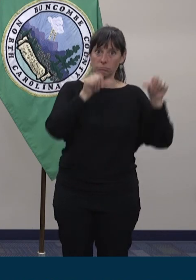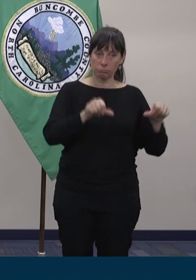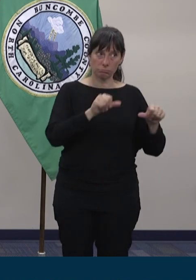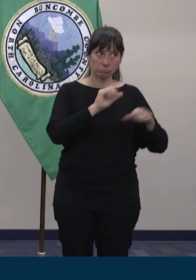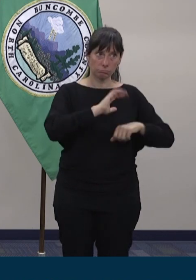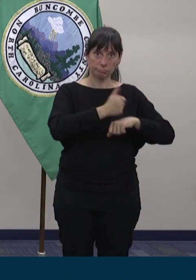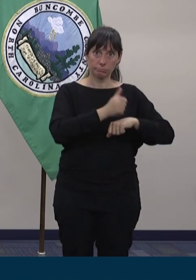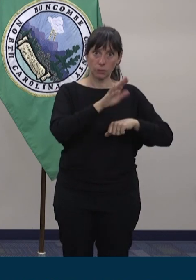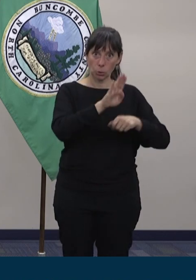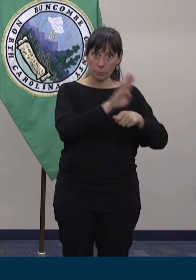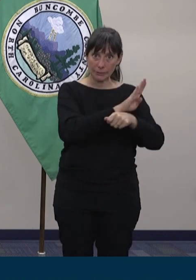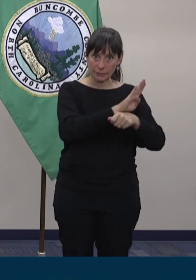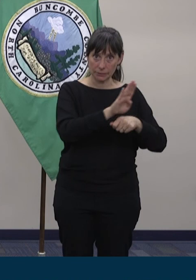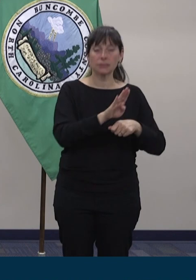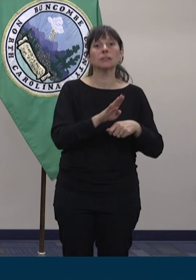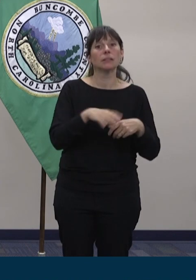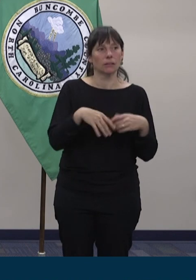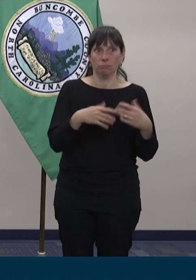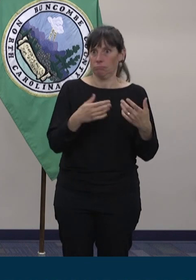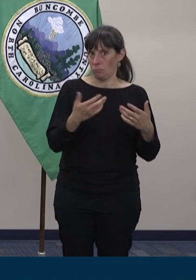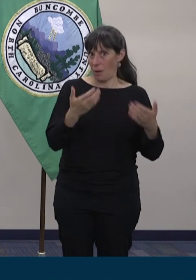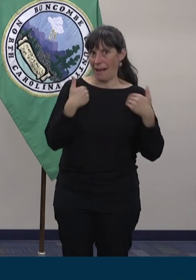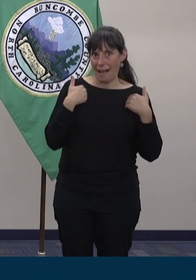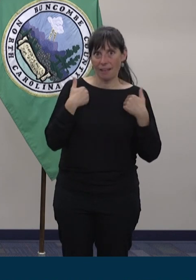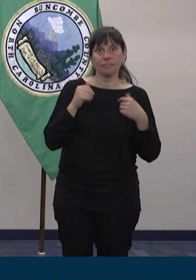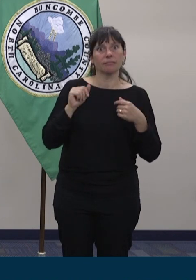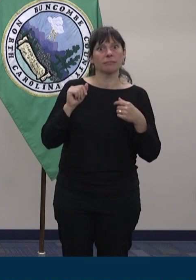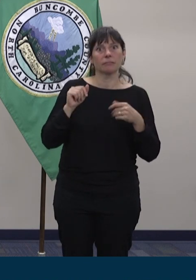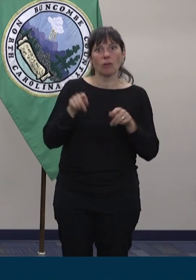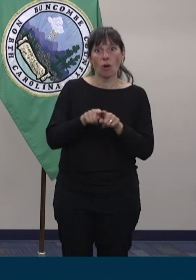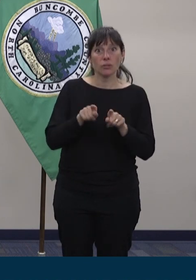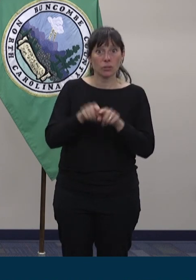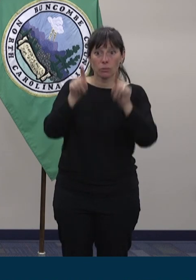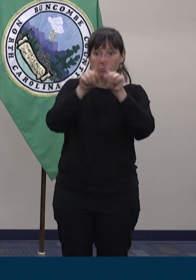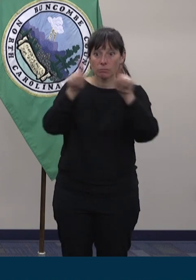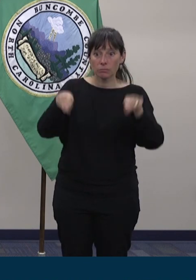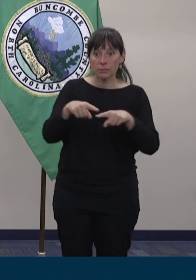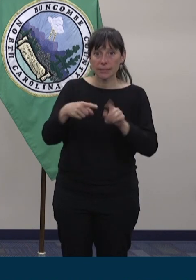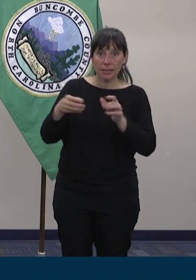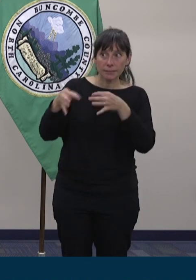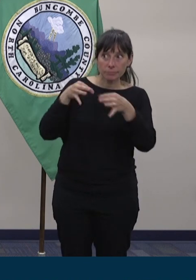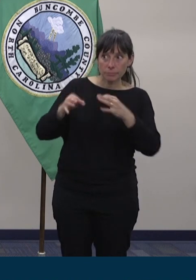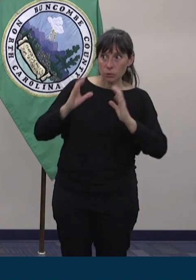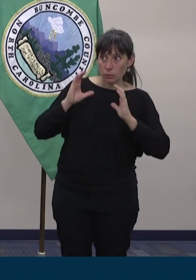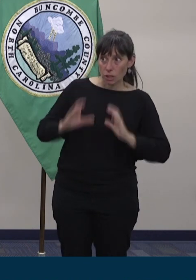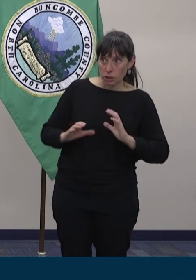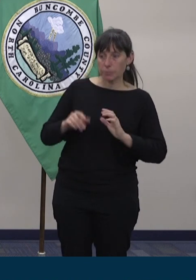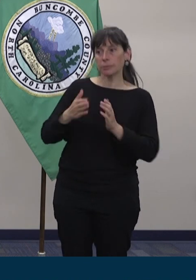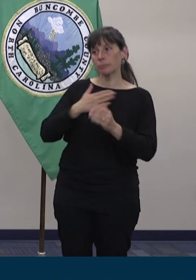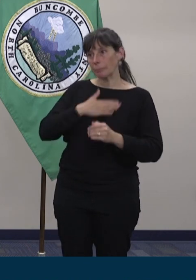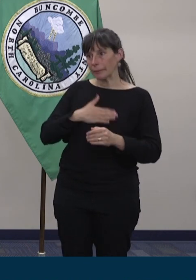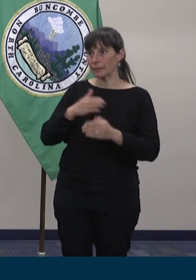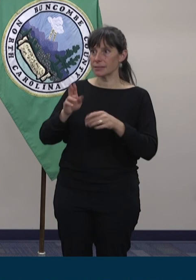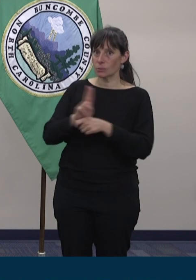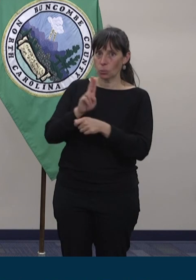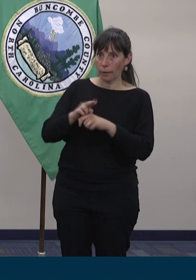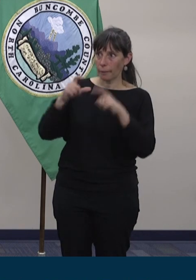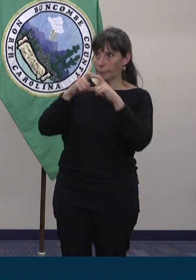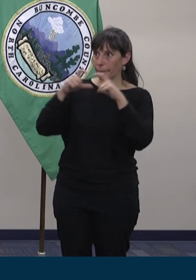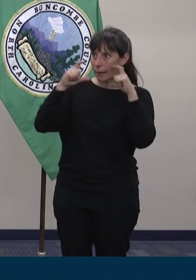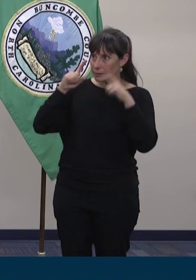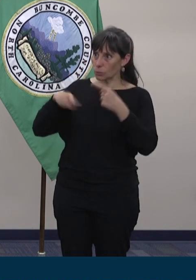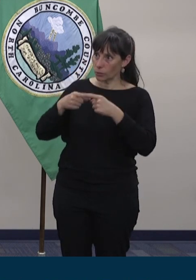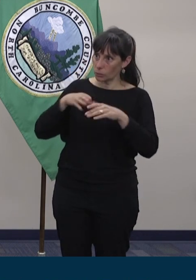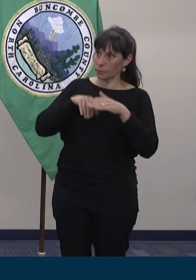of face coverings when in public. So please check buncombeready.org for this information, and thanks again for tuning in.